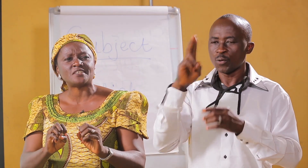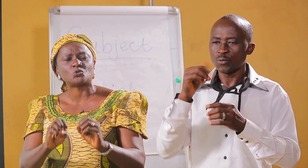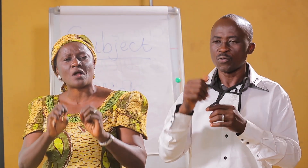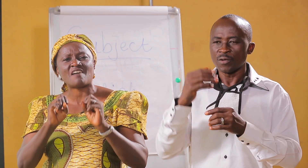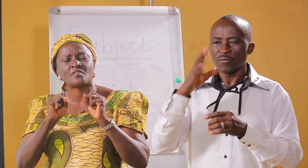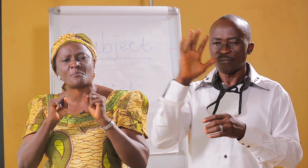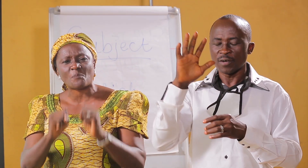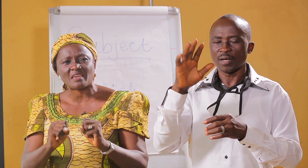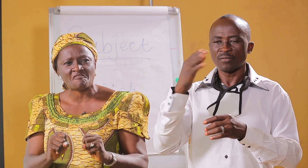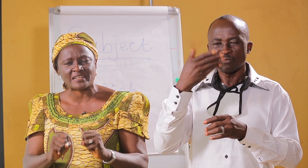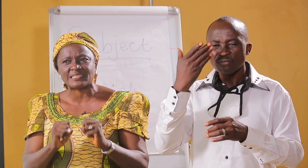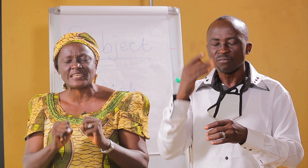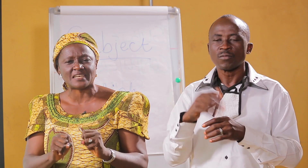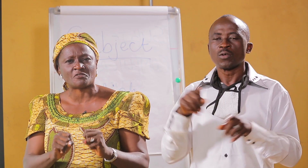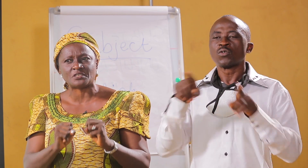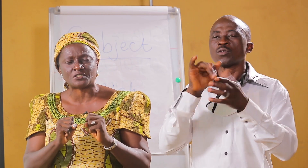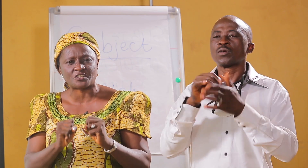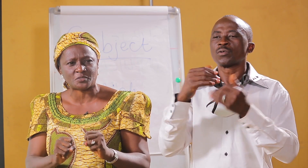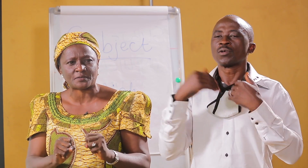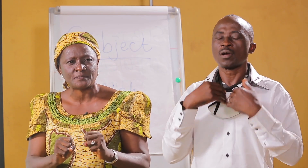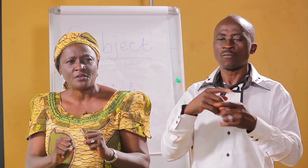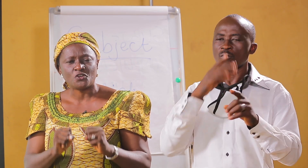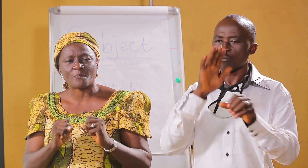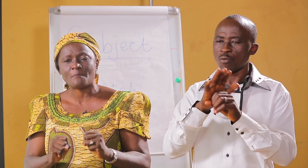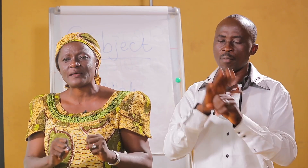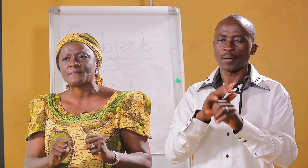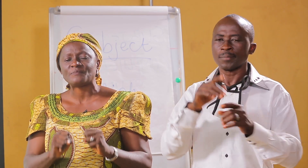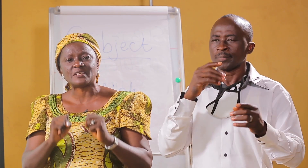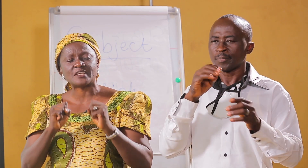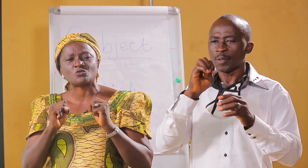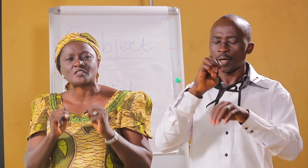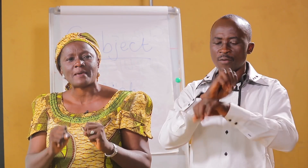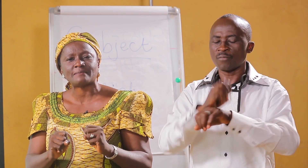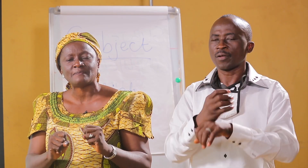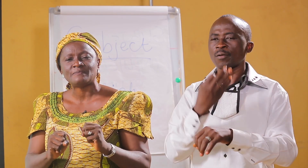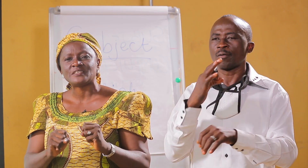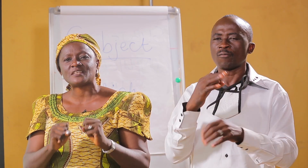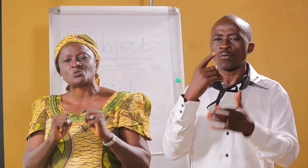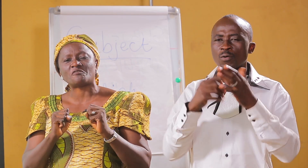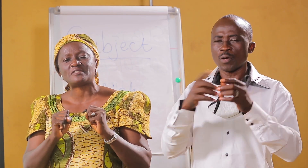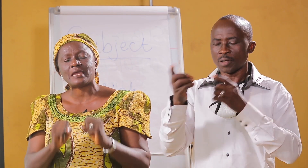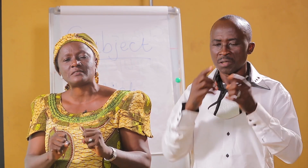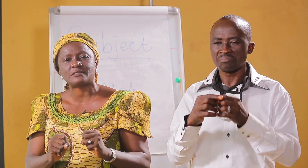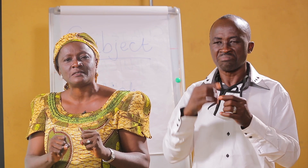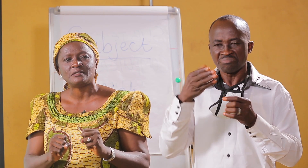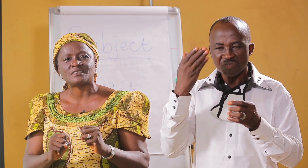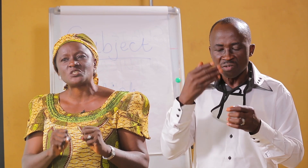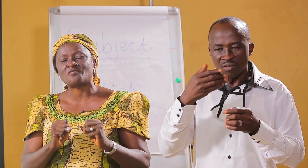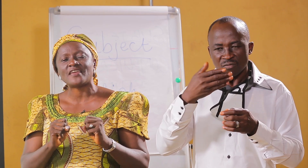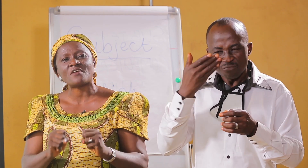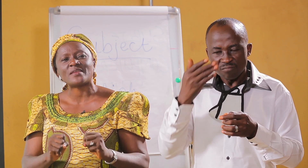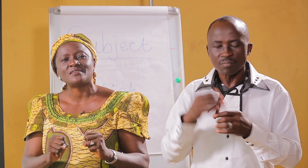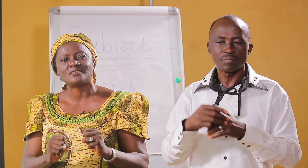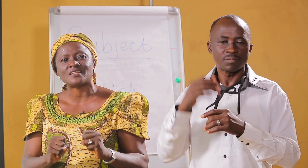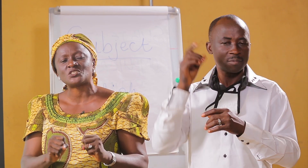so that it will have the proper effects needed for the description. Remember the sense of smell, sense of taste, sense